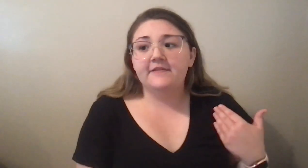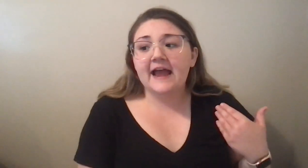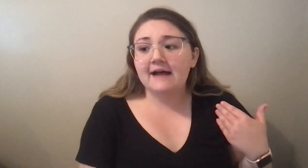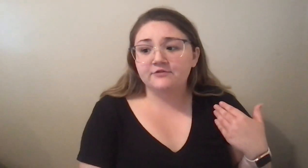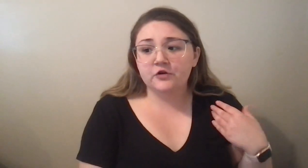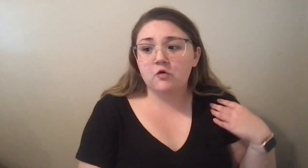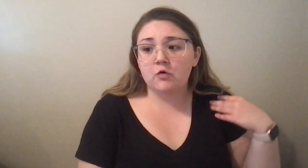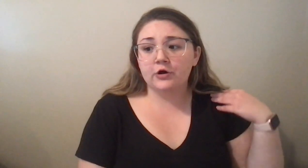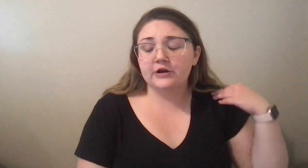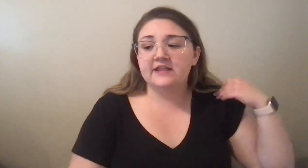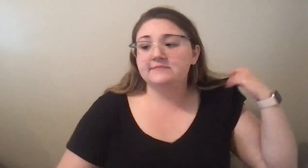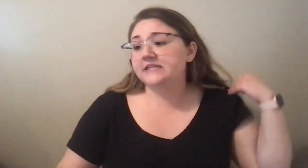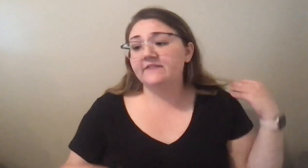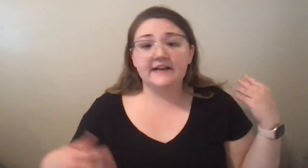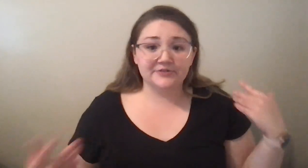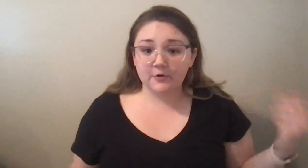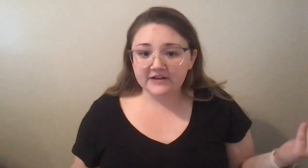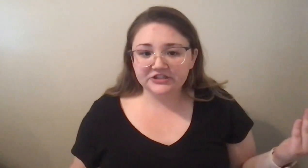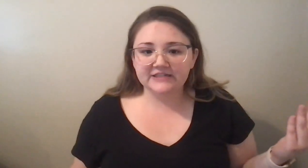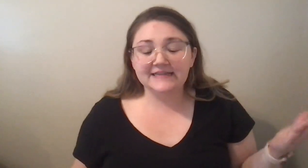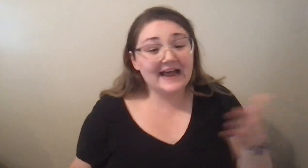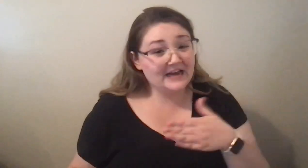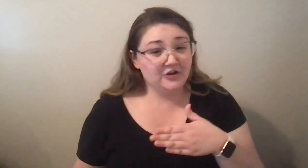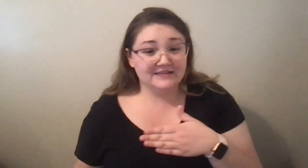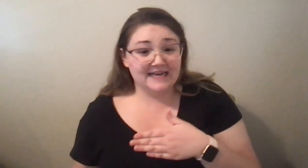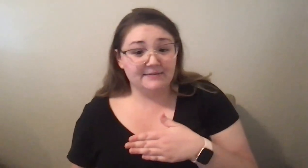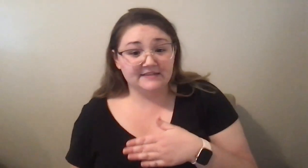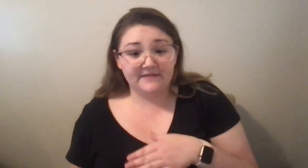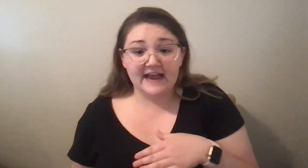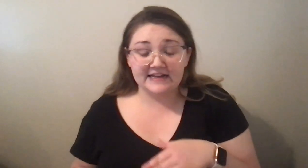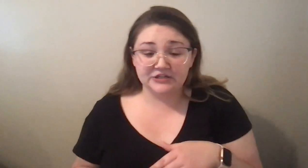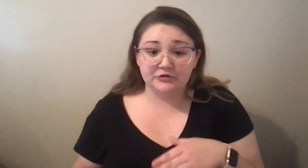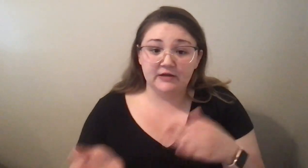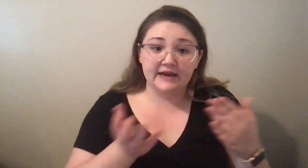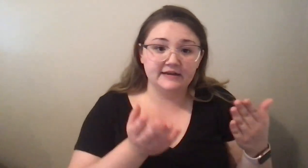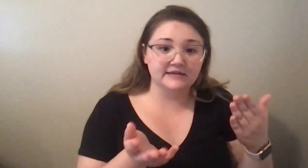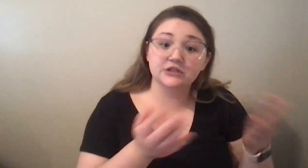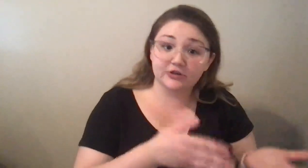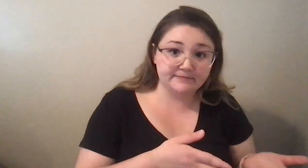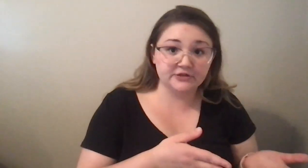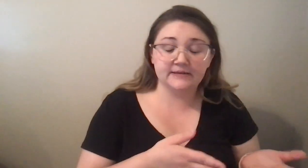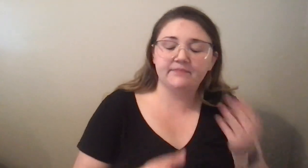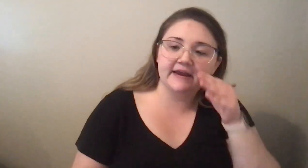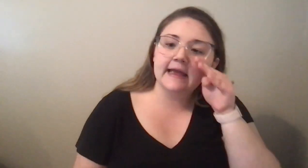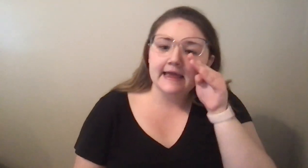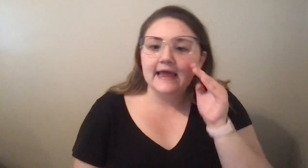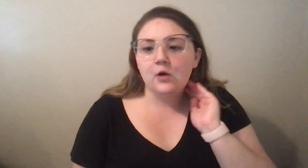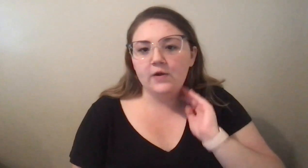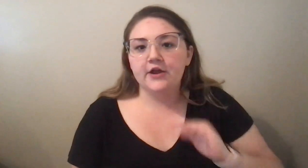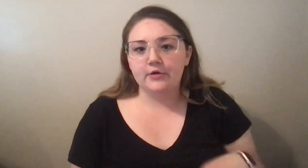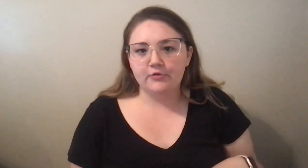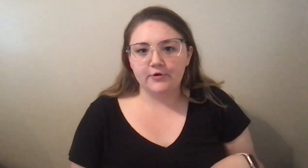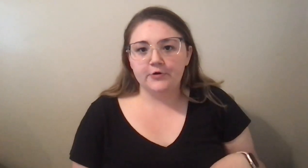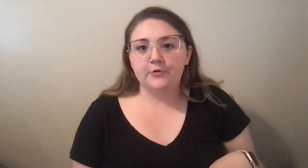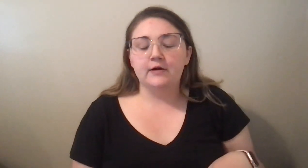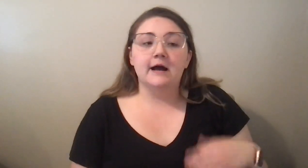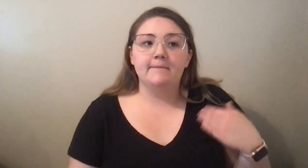that. If they have to record themselves answering questions, I kind of do the same as if they had to do like a script or something. And we go